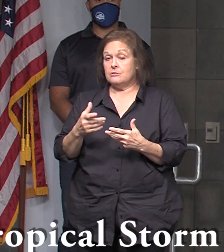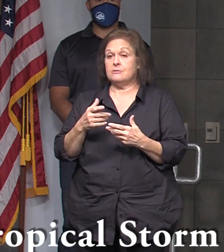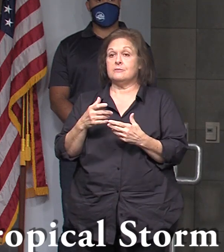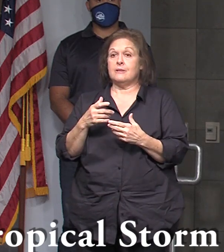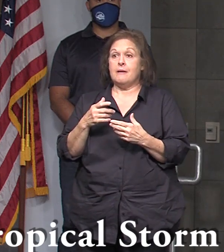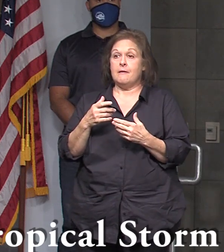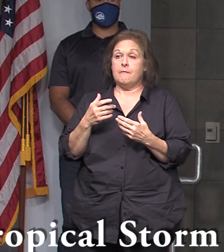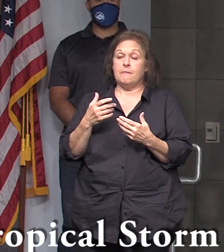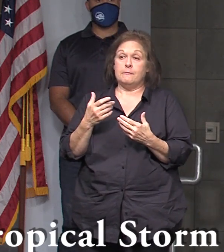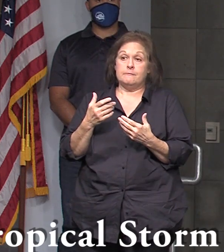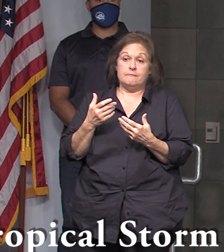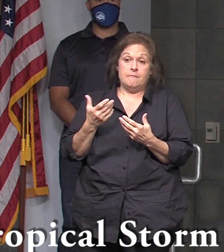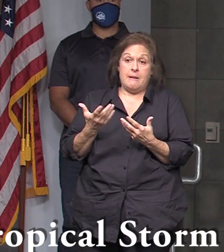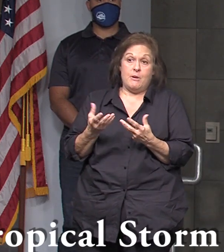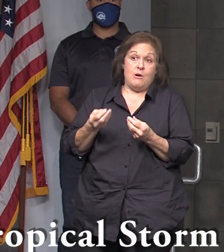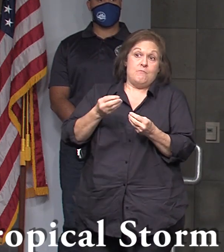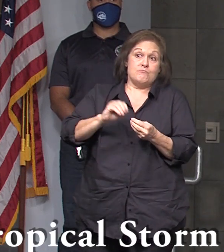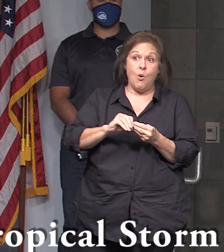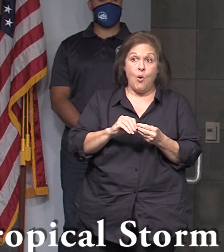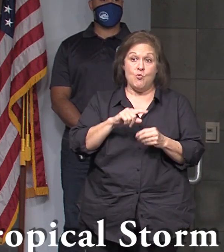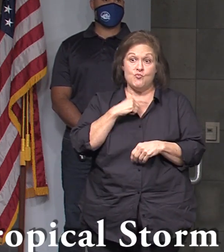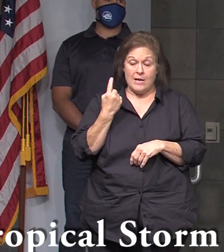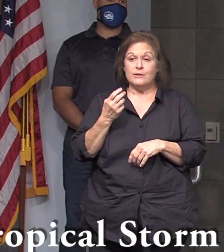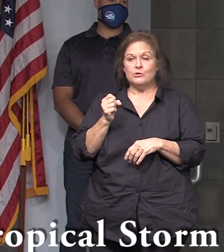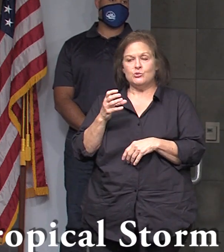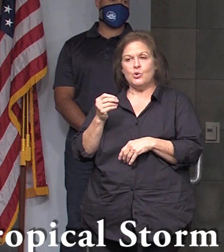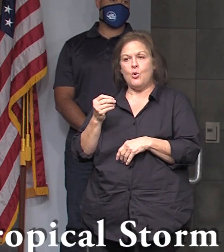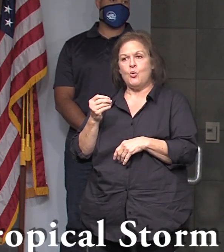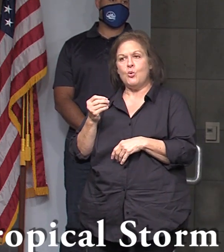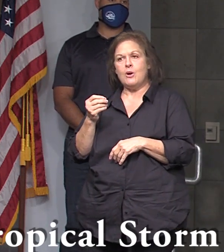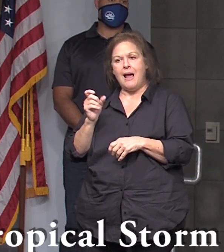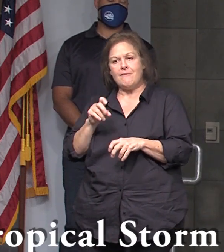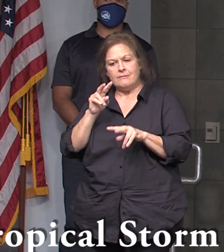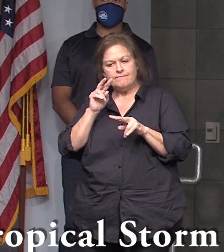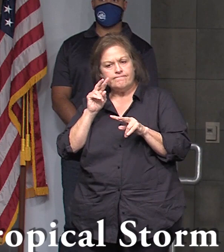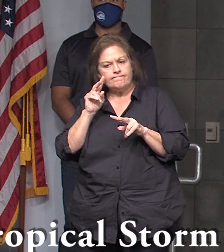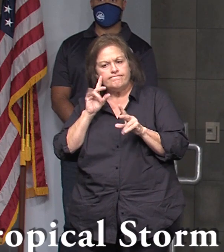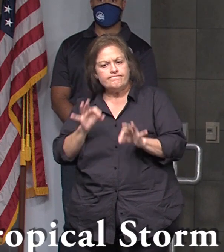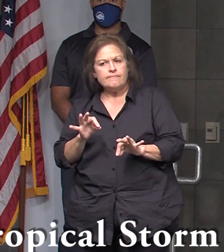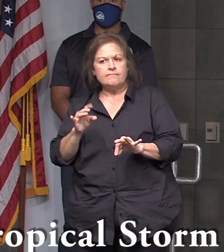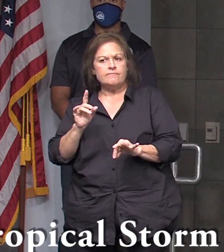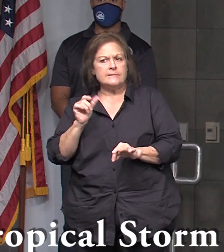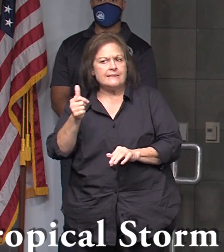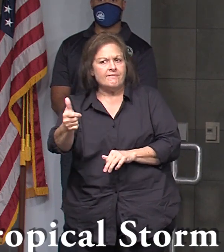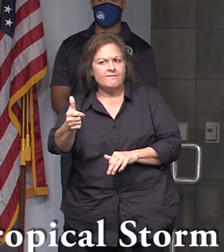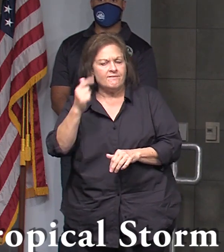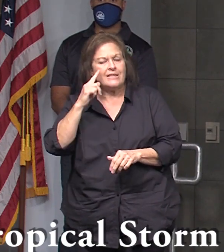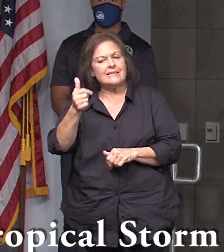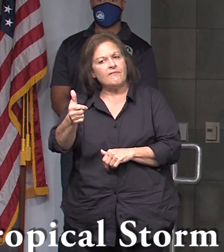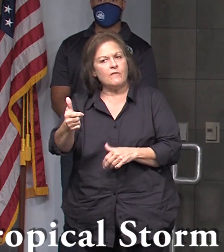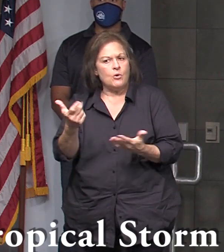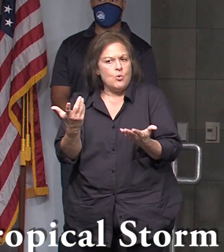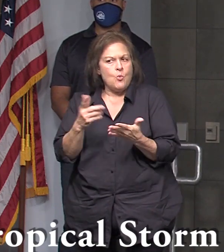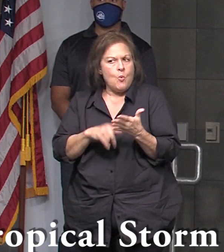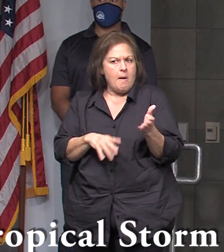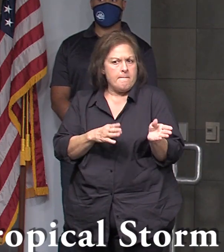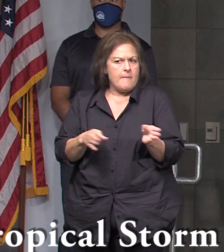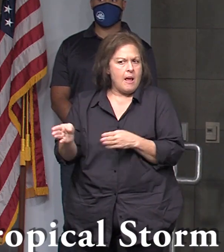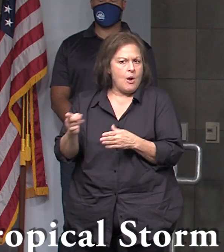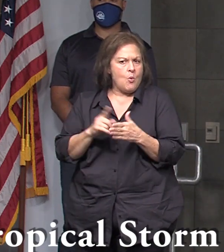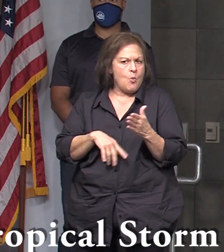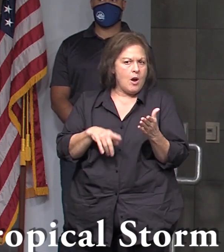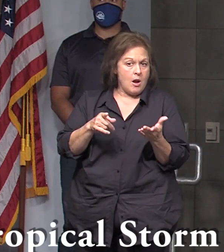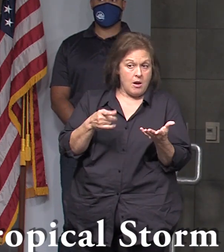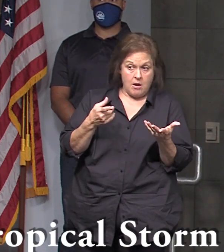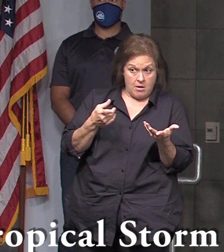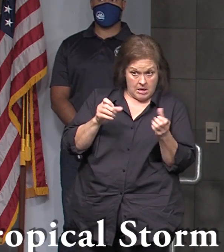bring even stronger consequences to us. So we want to encourage everyone, you need to look at your own individual situation regarding,